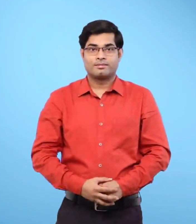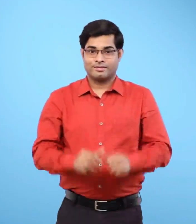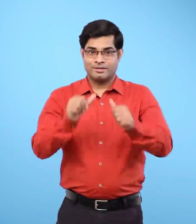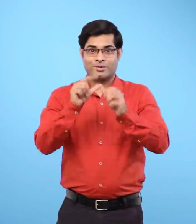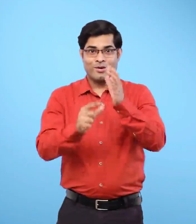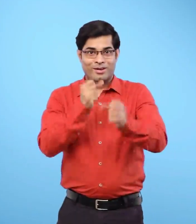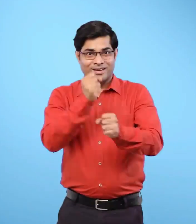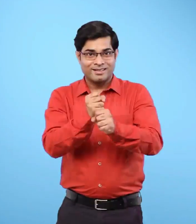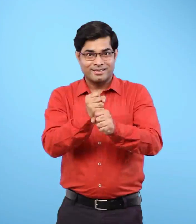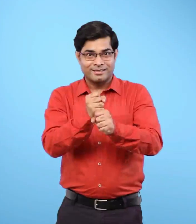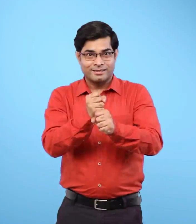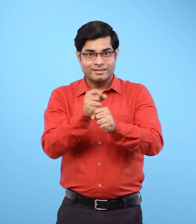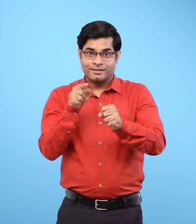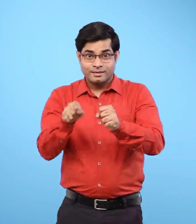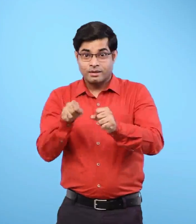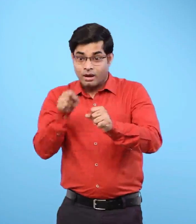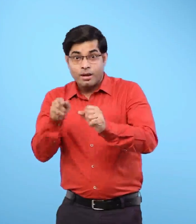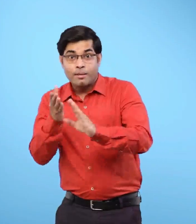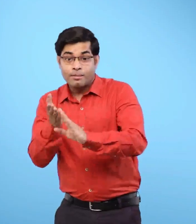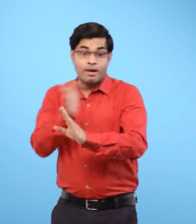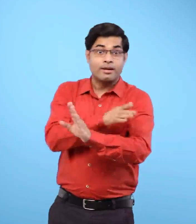Which month comes before August?